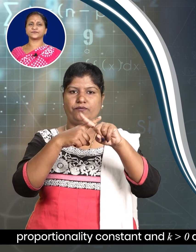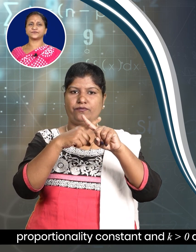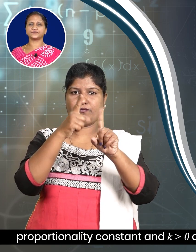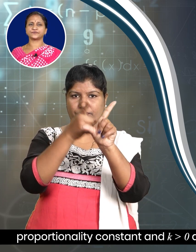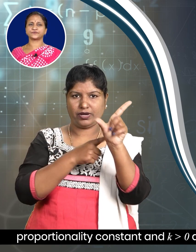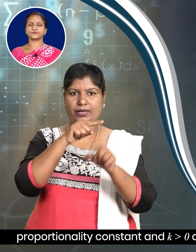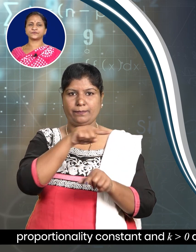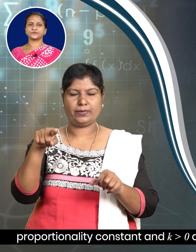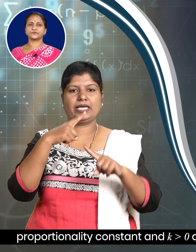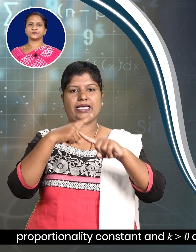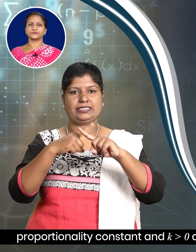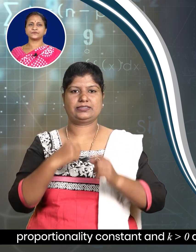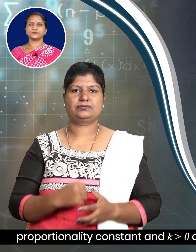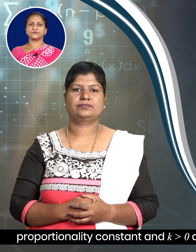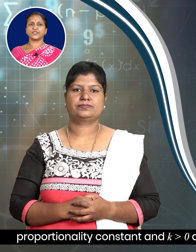x.